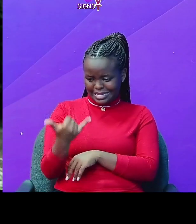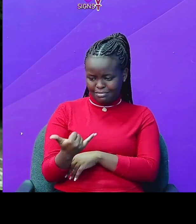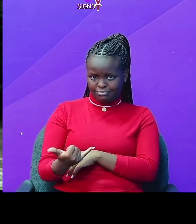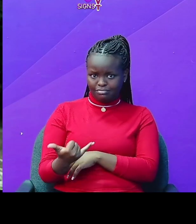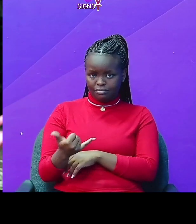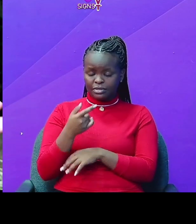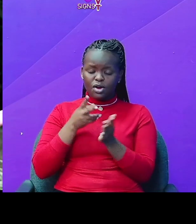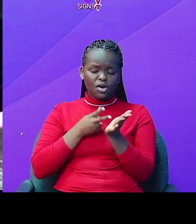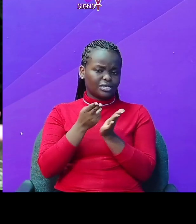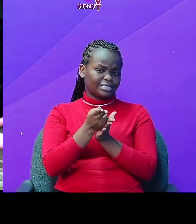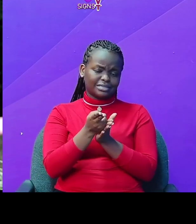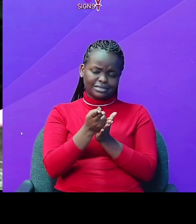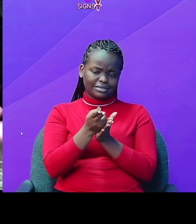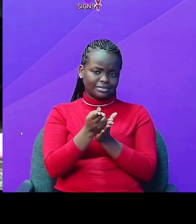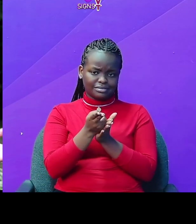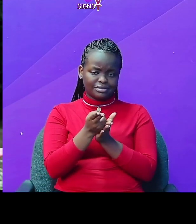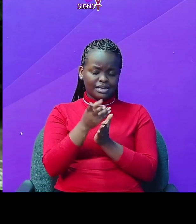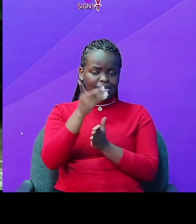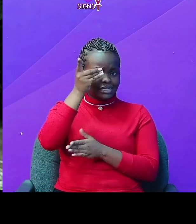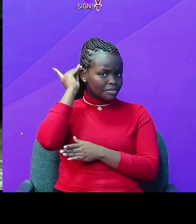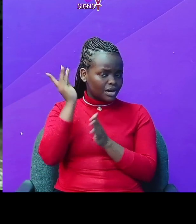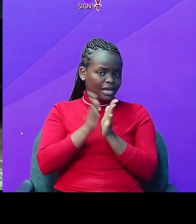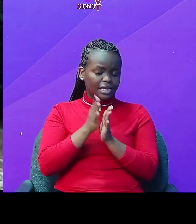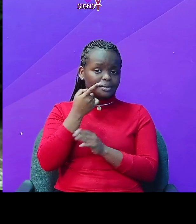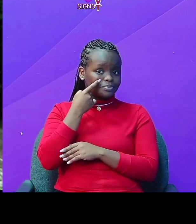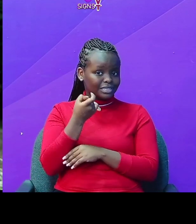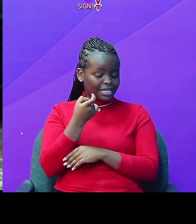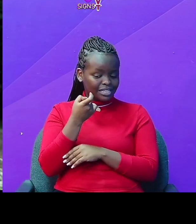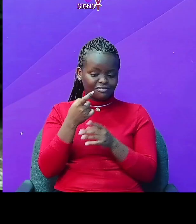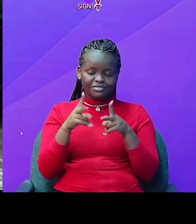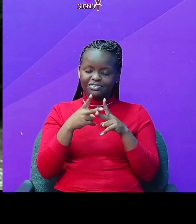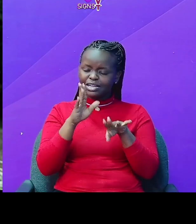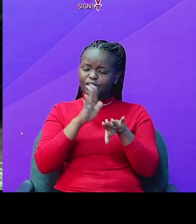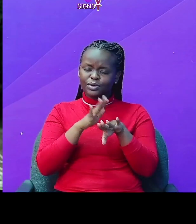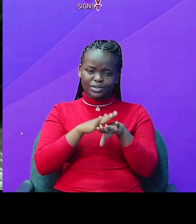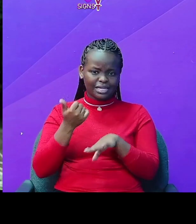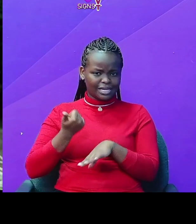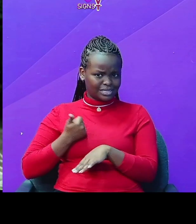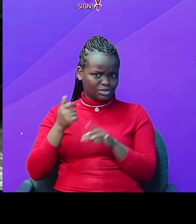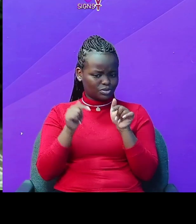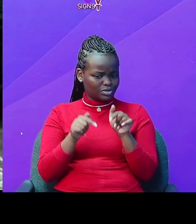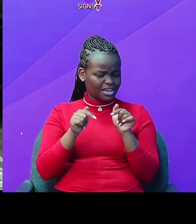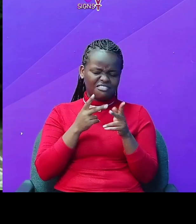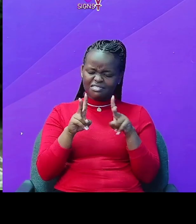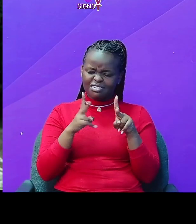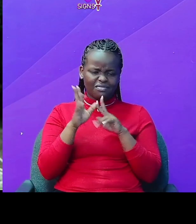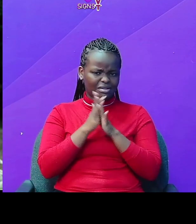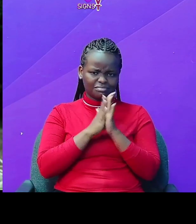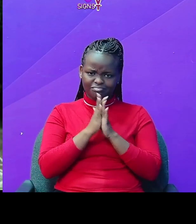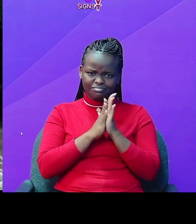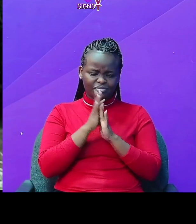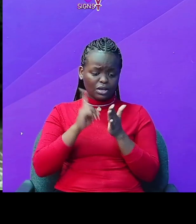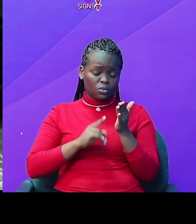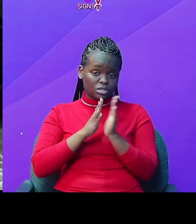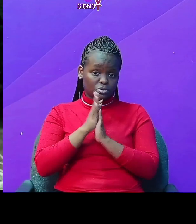be honest, right? Deborah and Michelle have been really great today. Have been very, very impressive. So what motivated